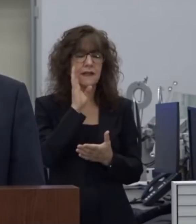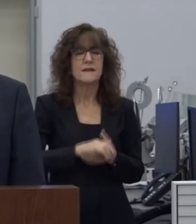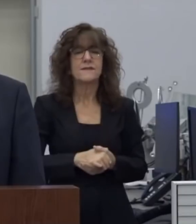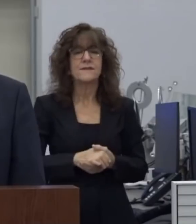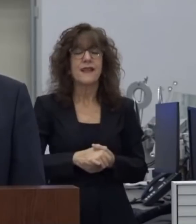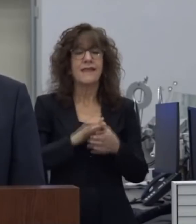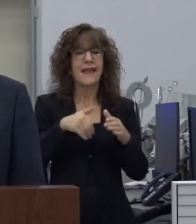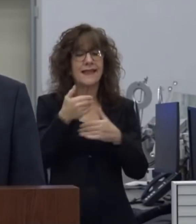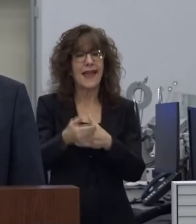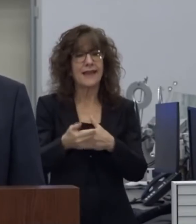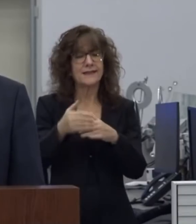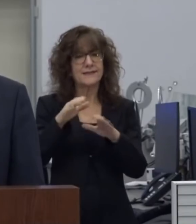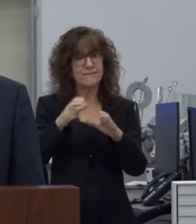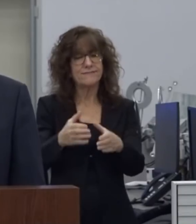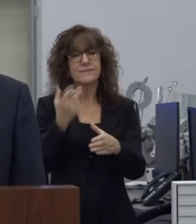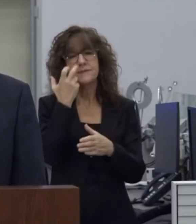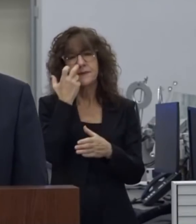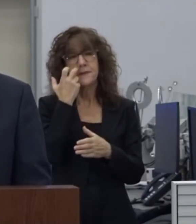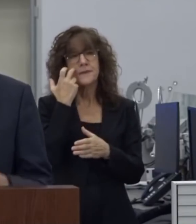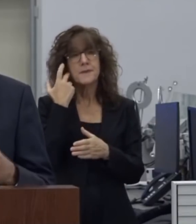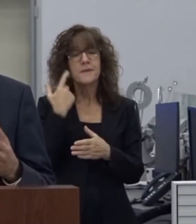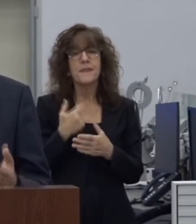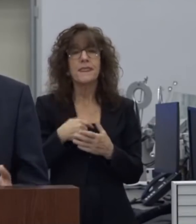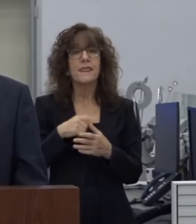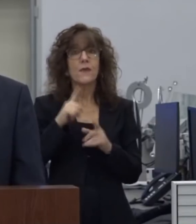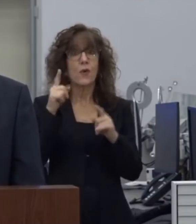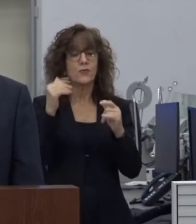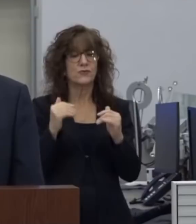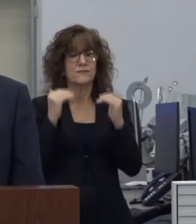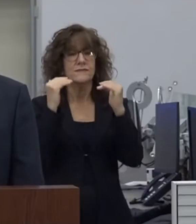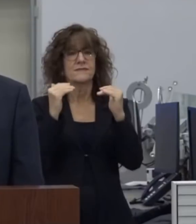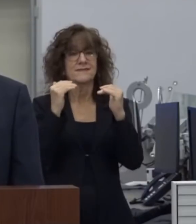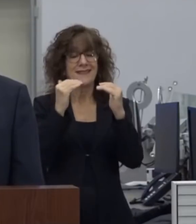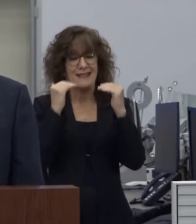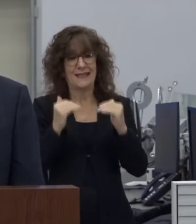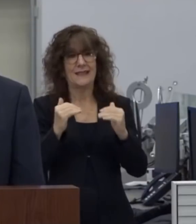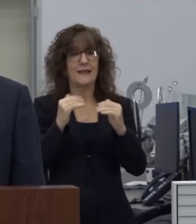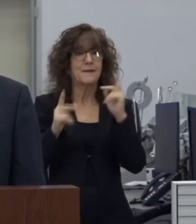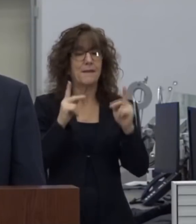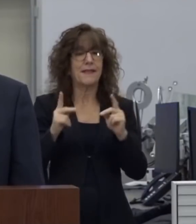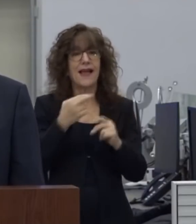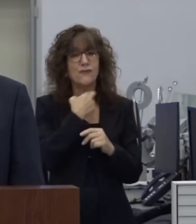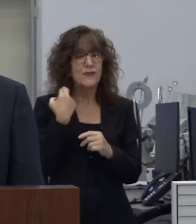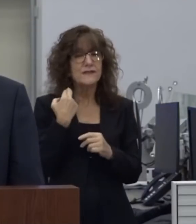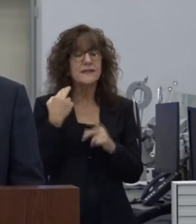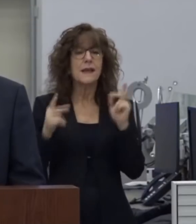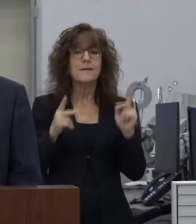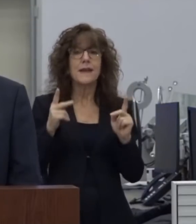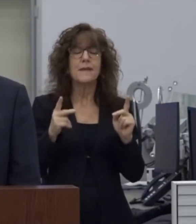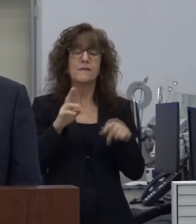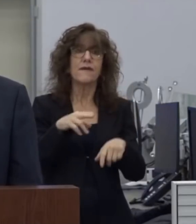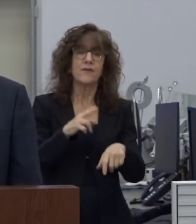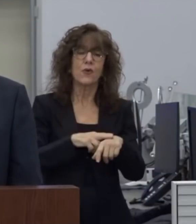then the next phase will come where we go to the next level of people at risk, which is people who, of course,